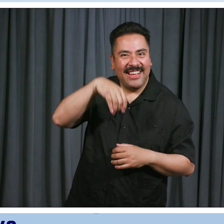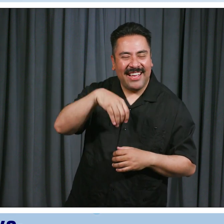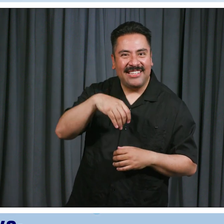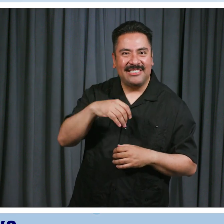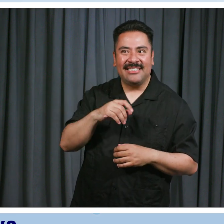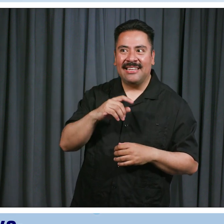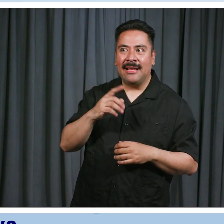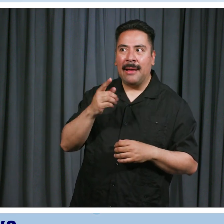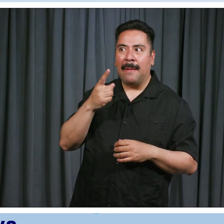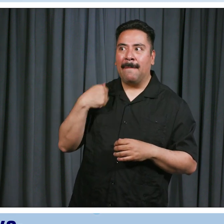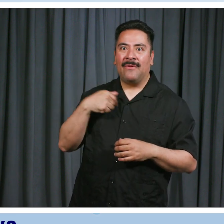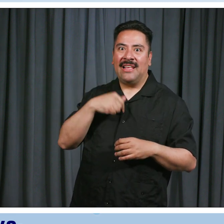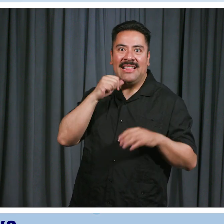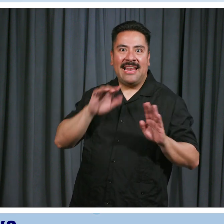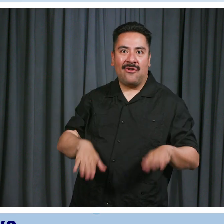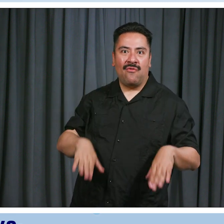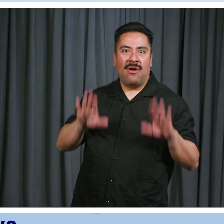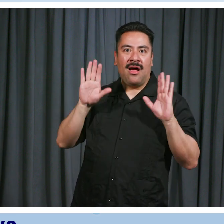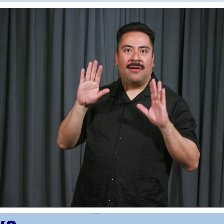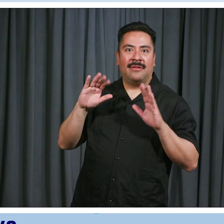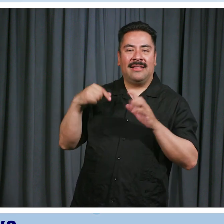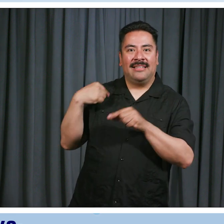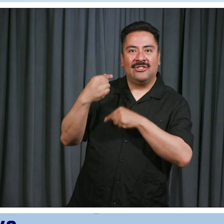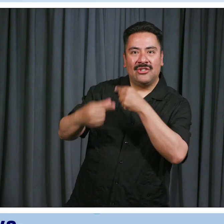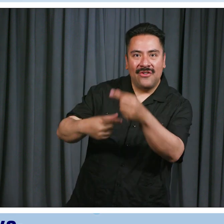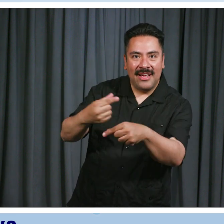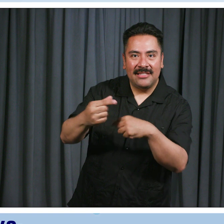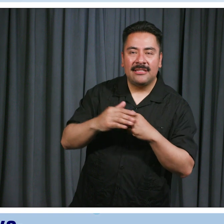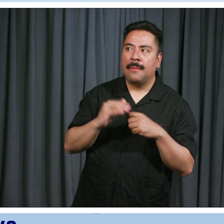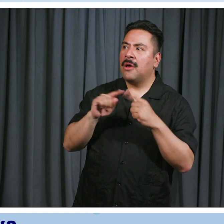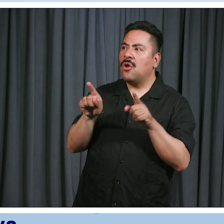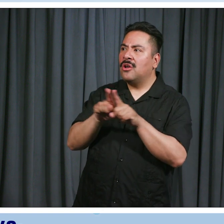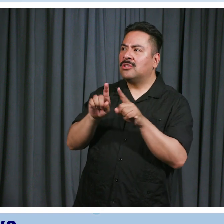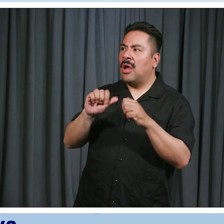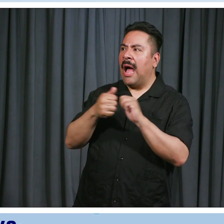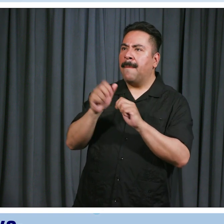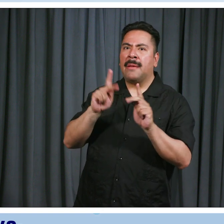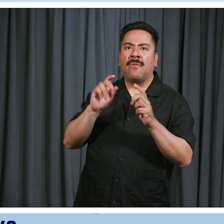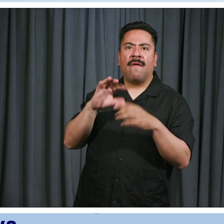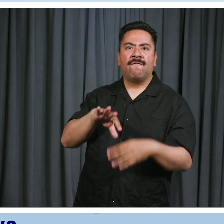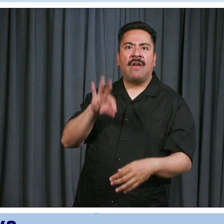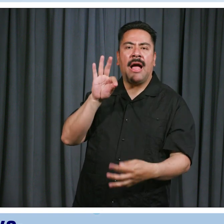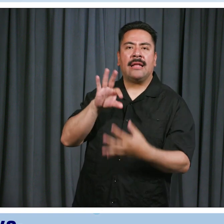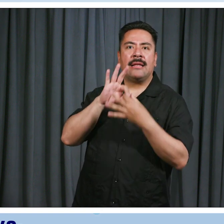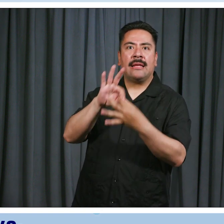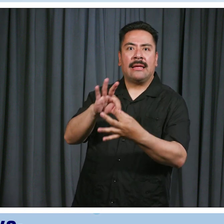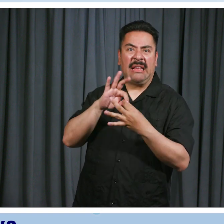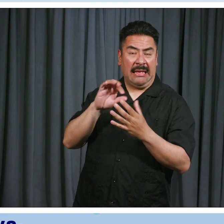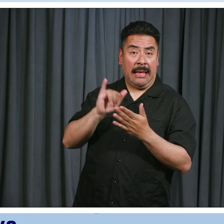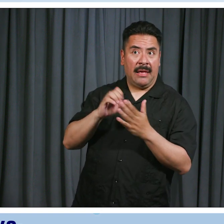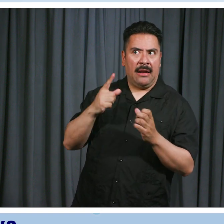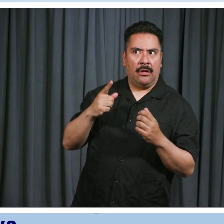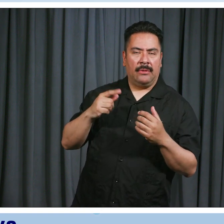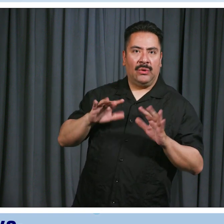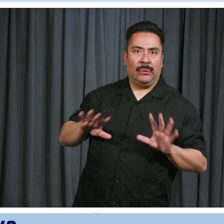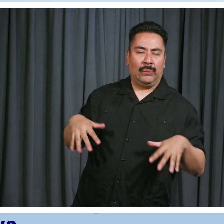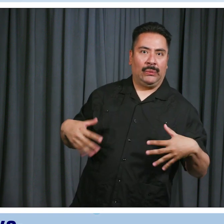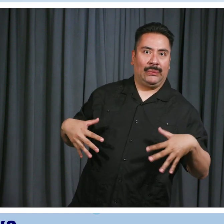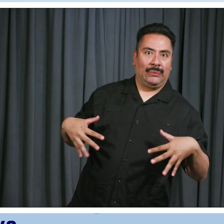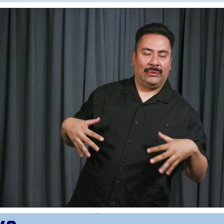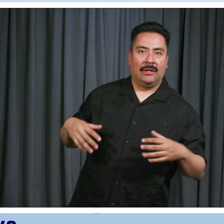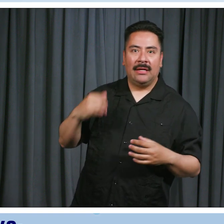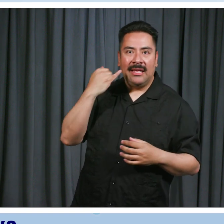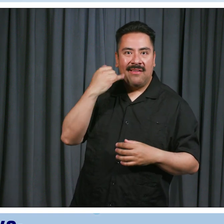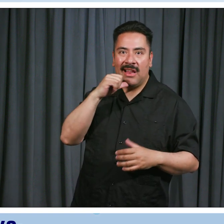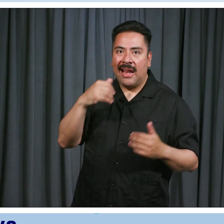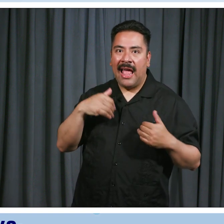sure, that didn't grow up in that generation. And then how do people find connection? It can be really intimidating. It can be intimidating too if